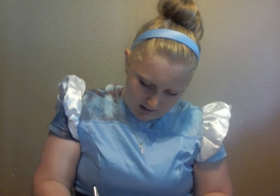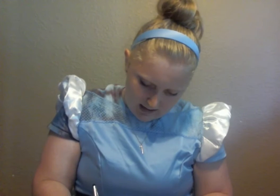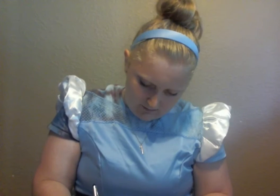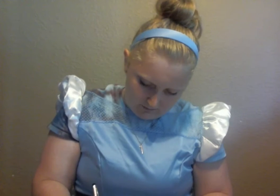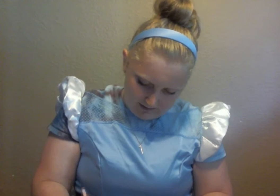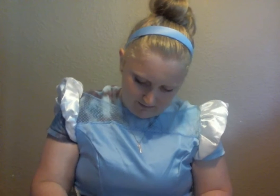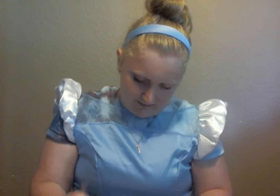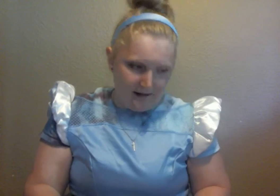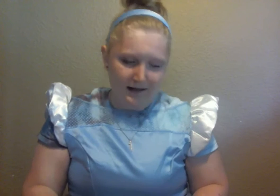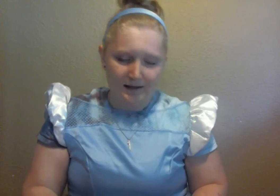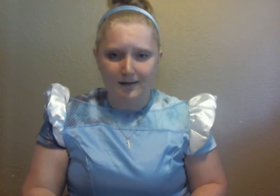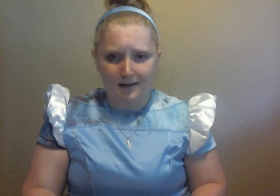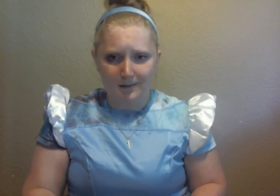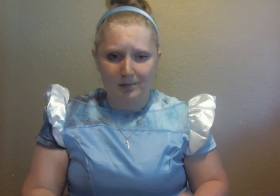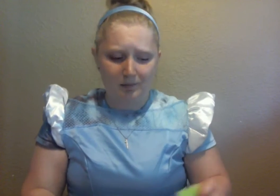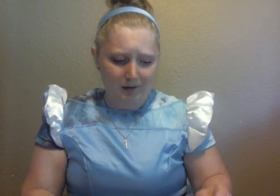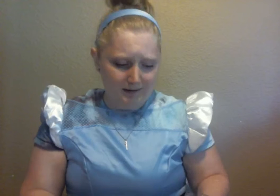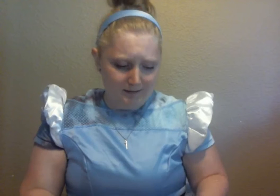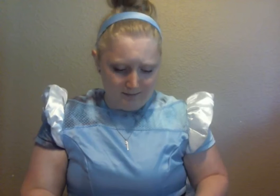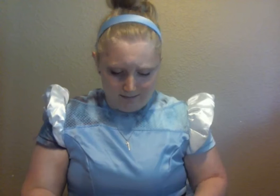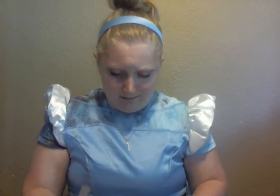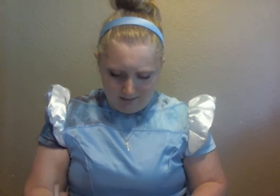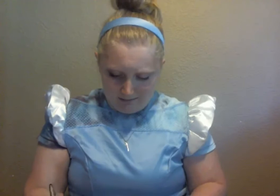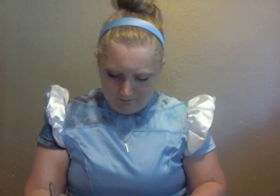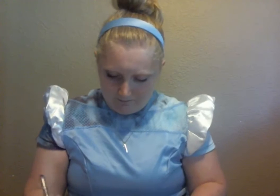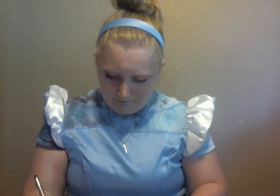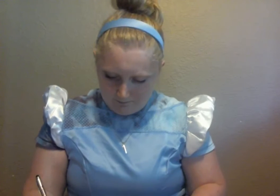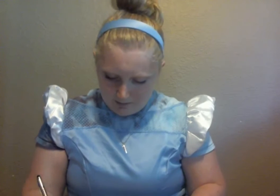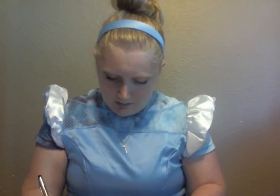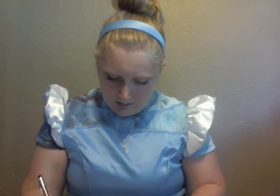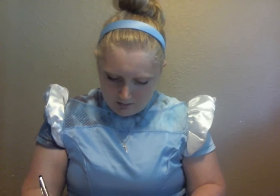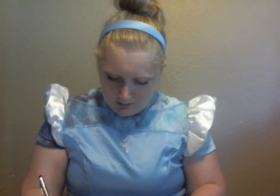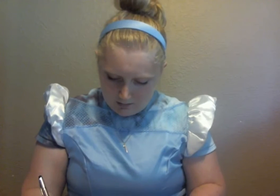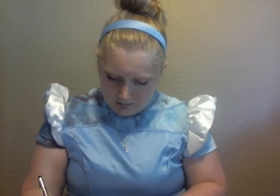And when this is done, it's going to be pretty silly.